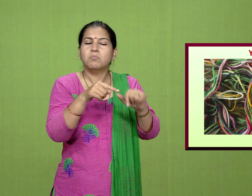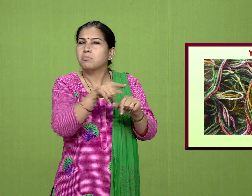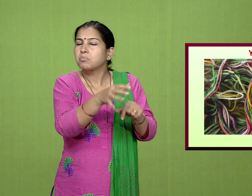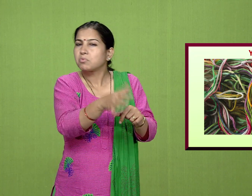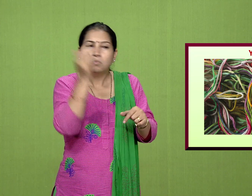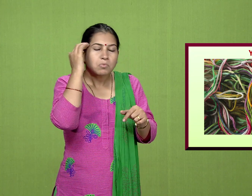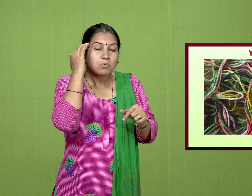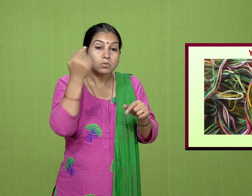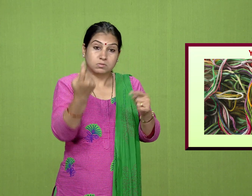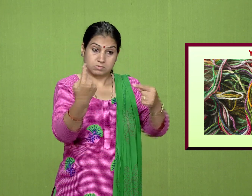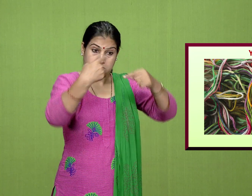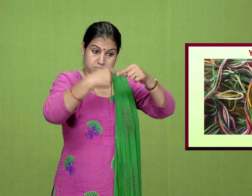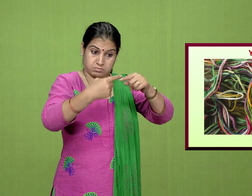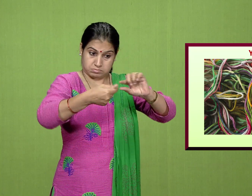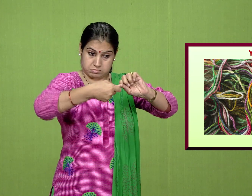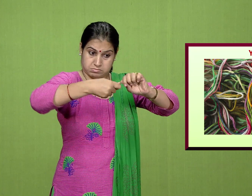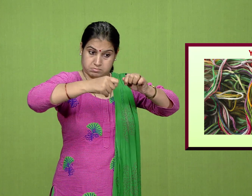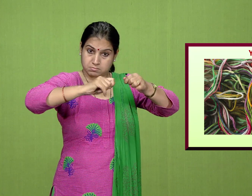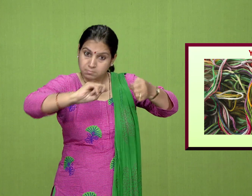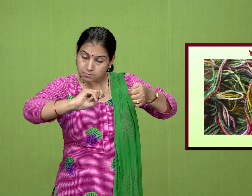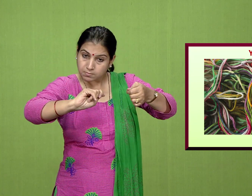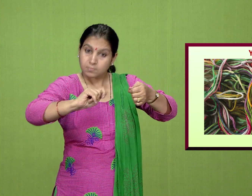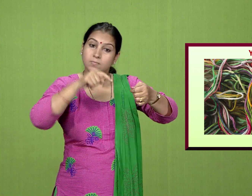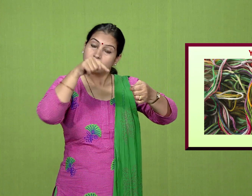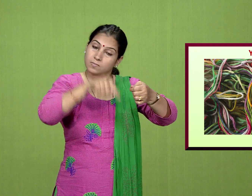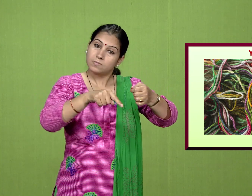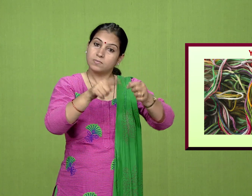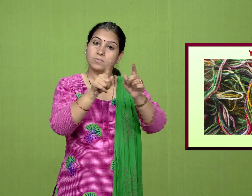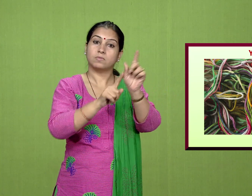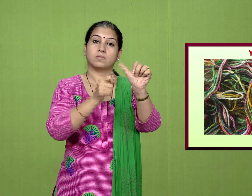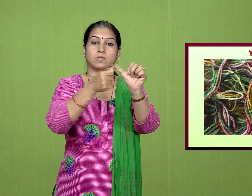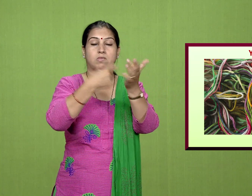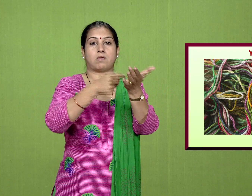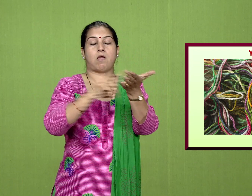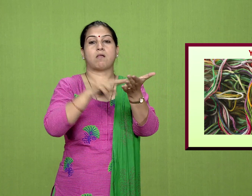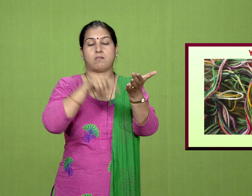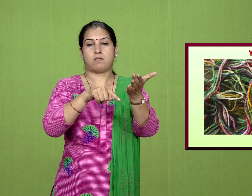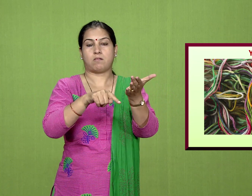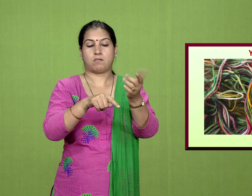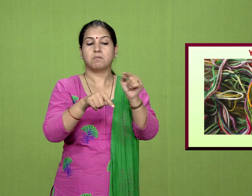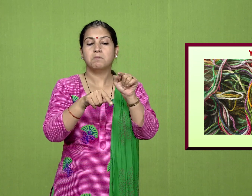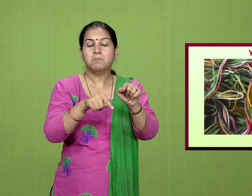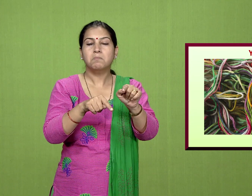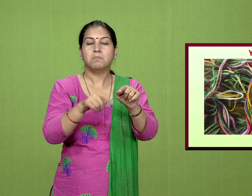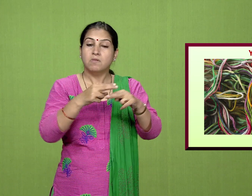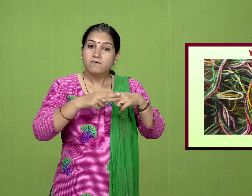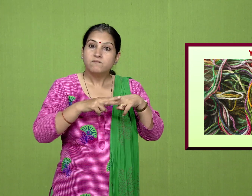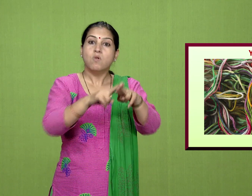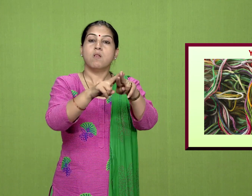twisted together to form. This one is complete yarn.